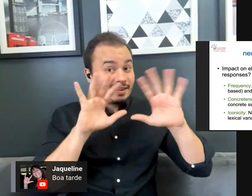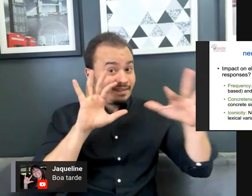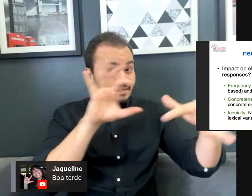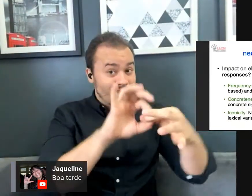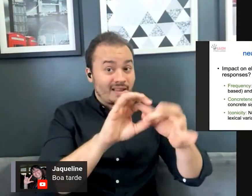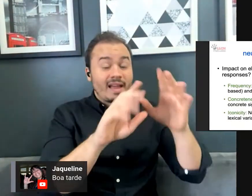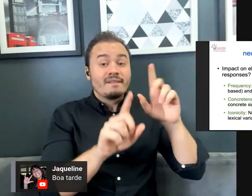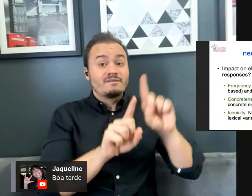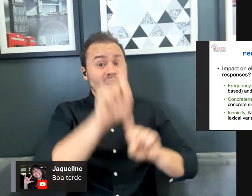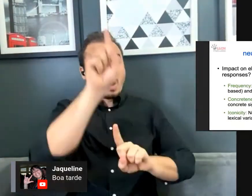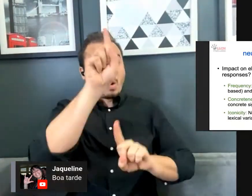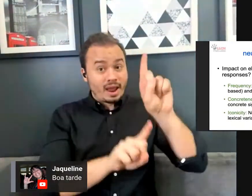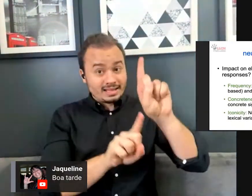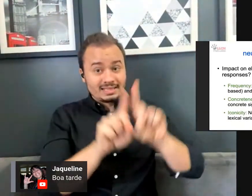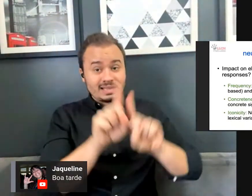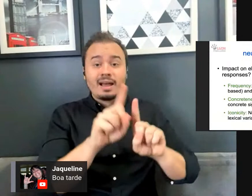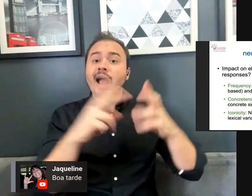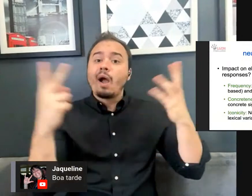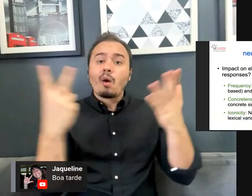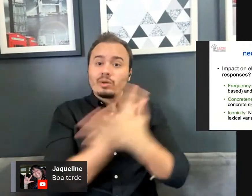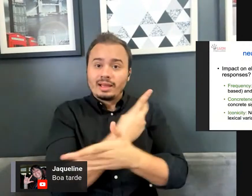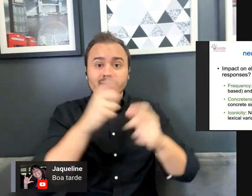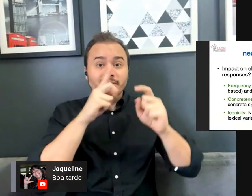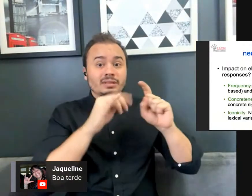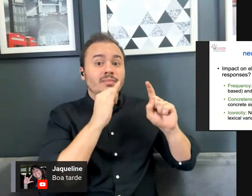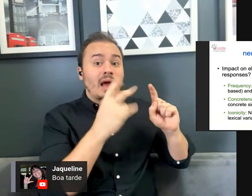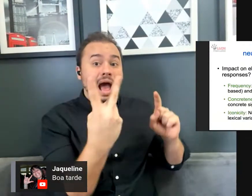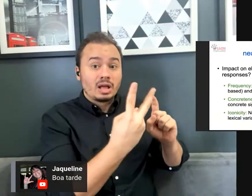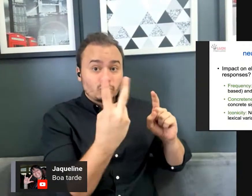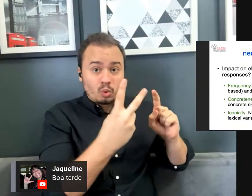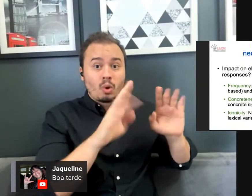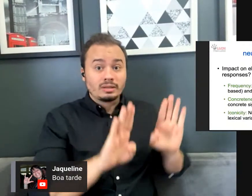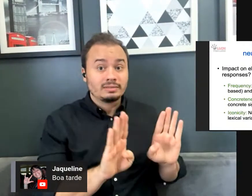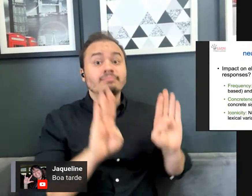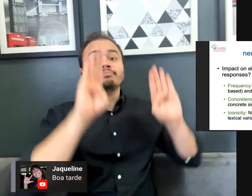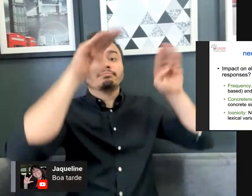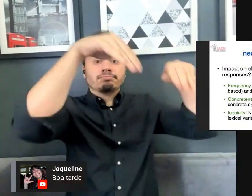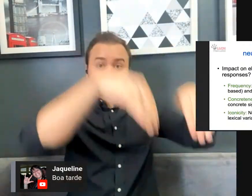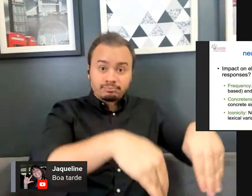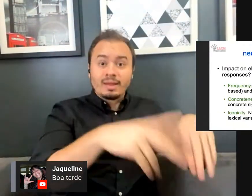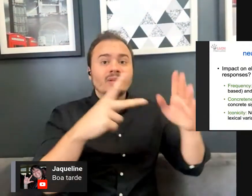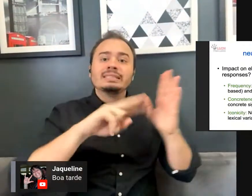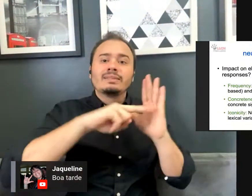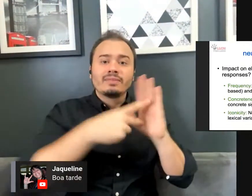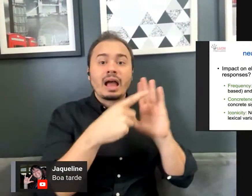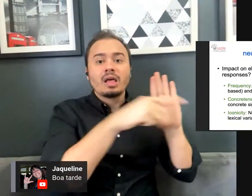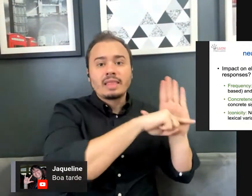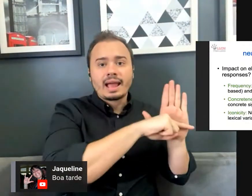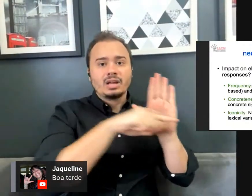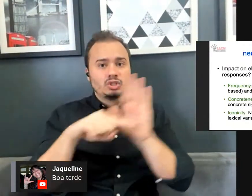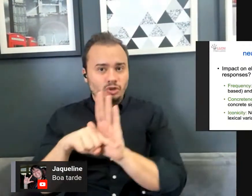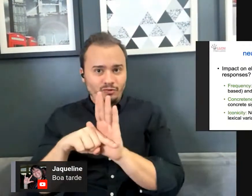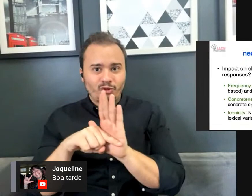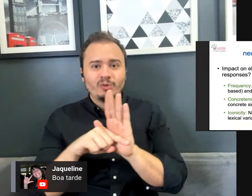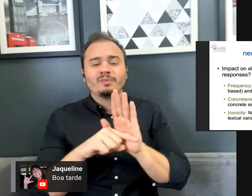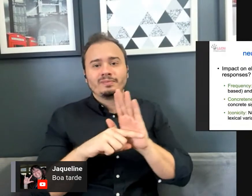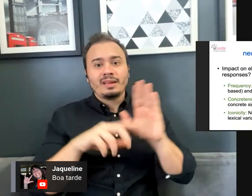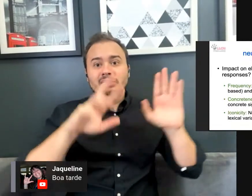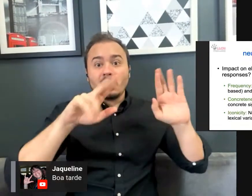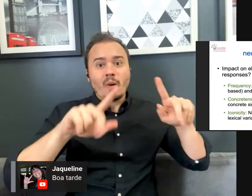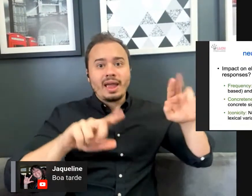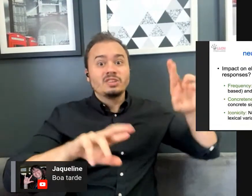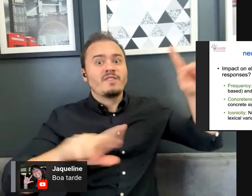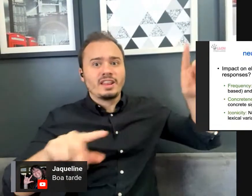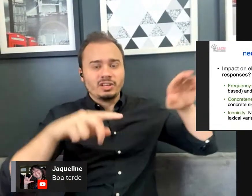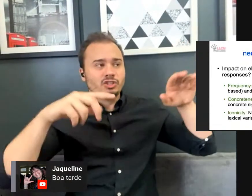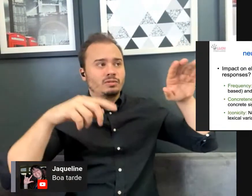polarity, so more negative for low frequency signs than high frequency signs. But we saw a distinct distribution.